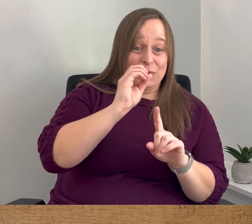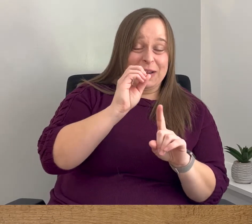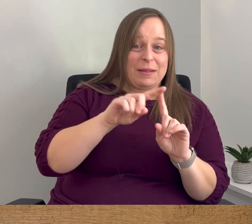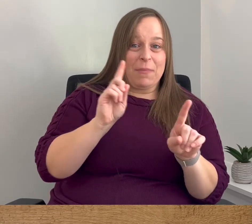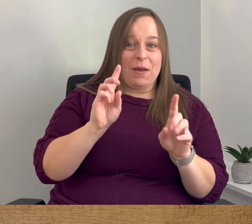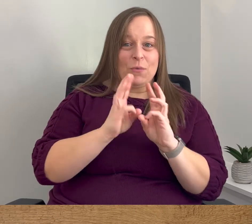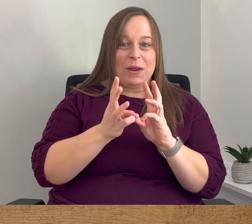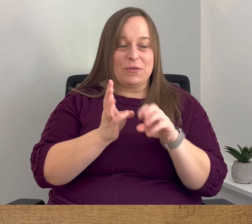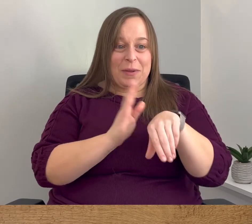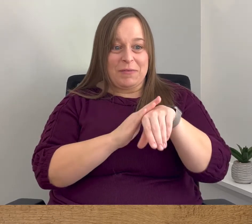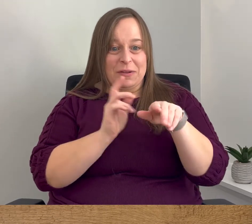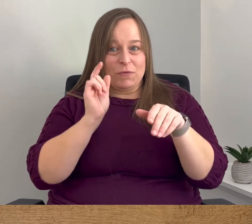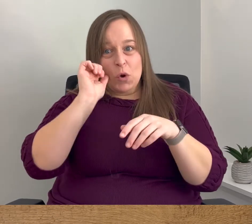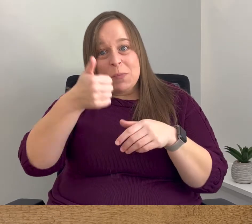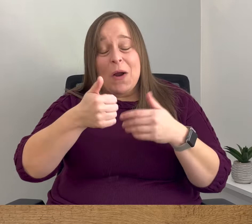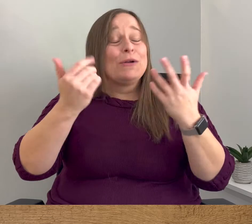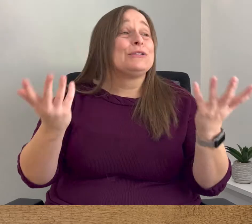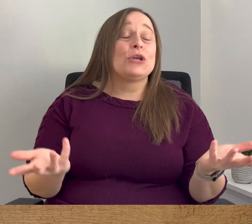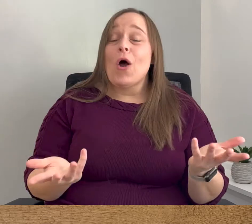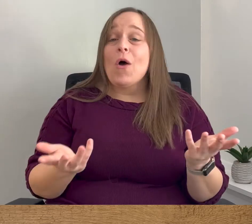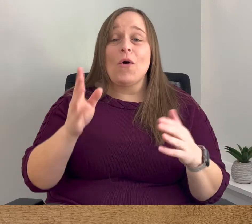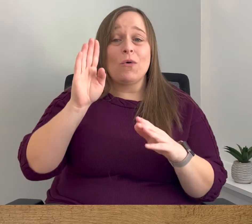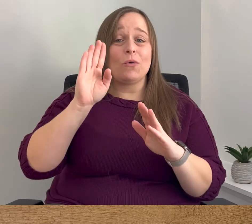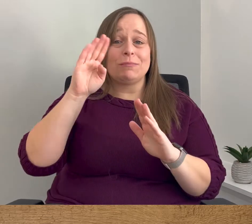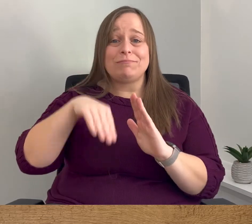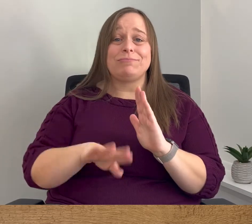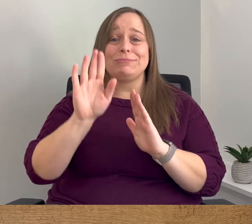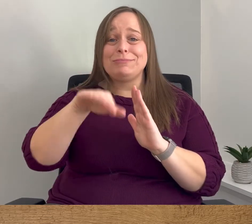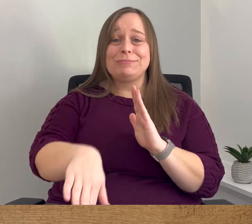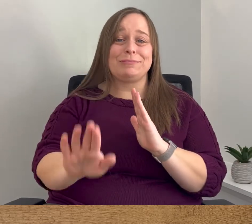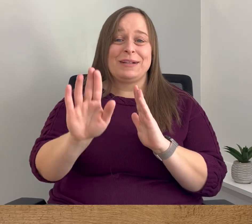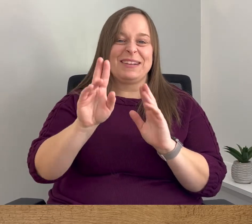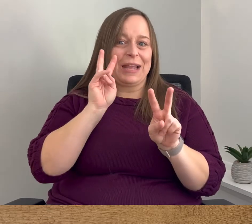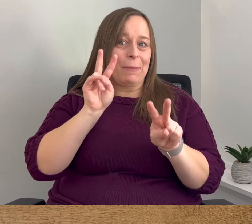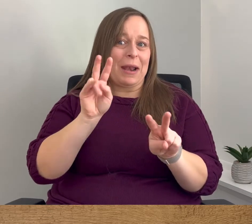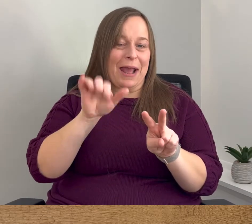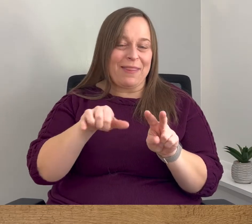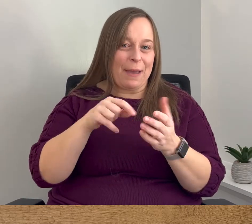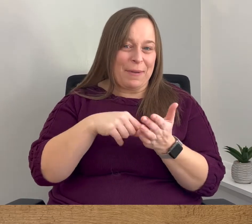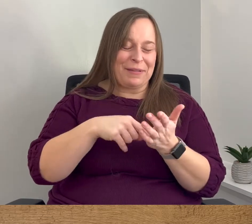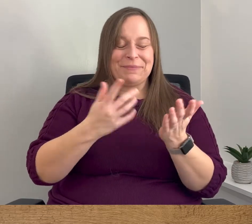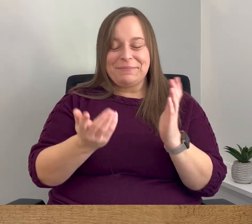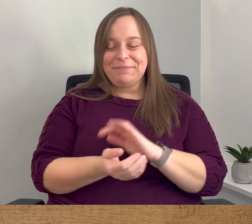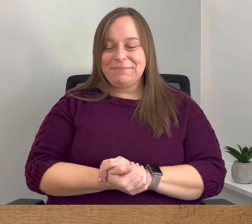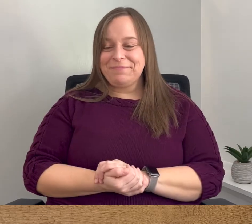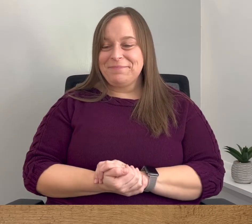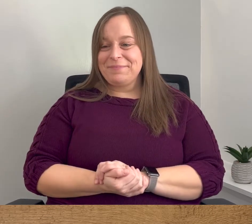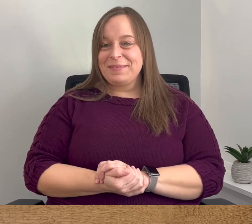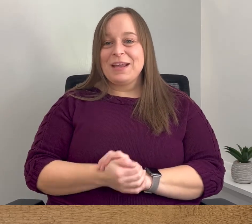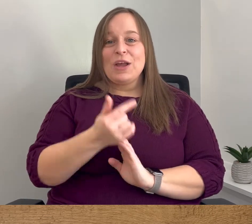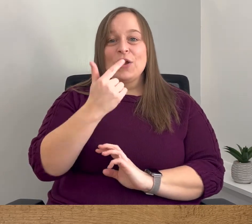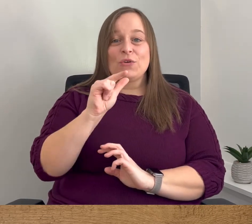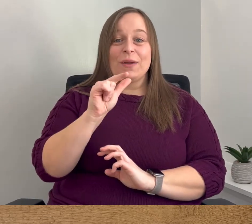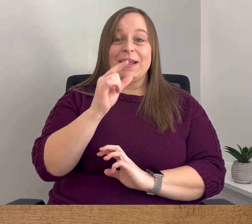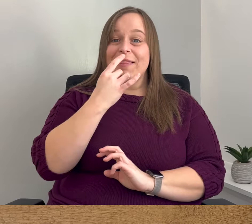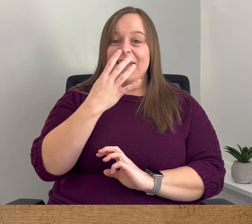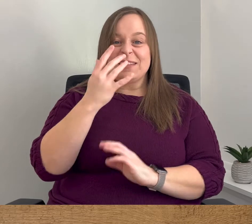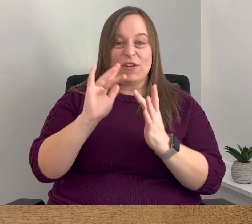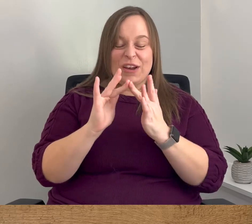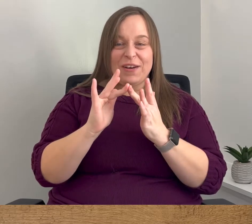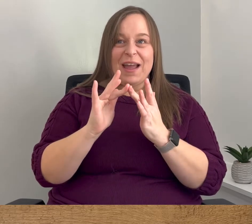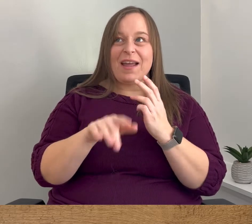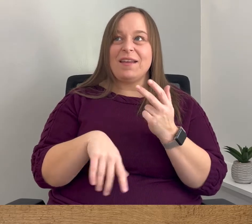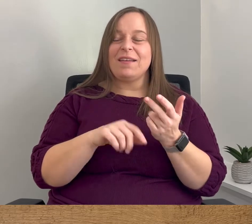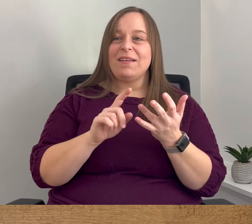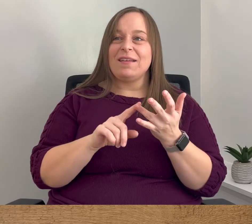50 degrees, but we have a winter weather advisory for tomorrow. So it fluctuates, and we want to make sure we keep an eye on that bill. Green light is